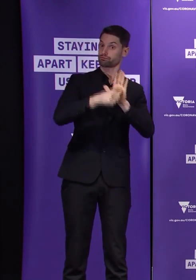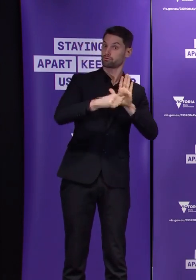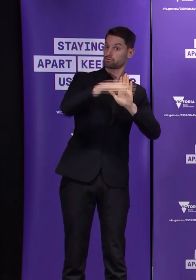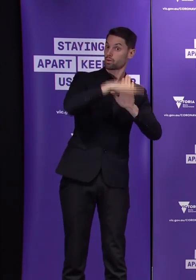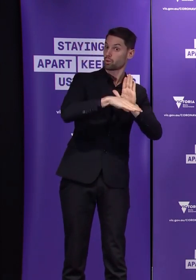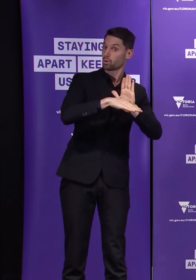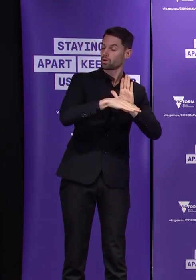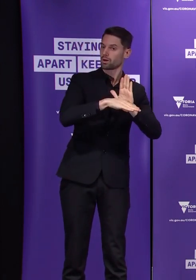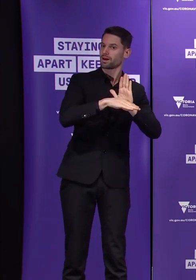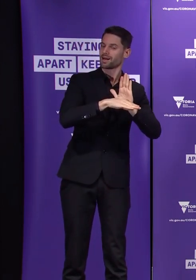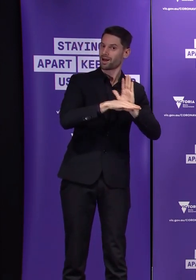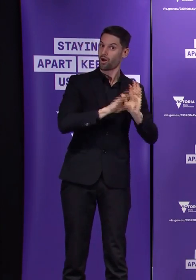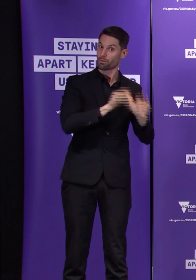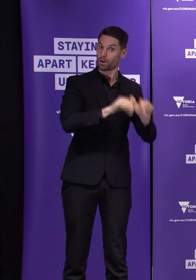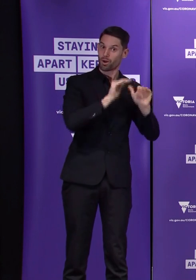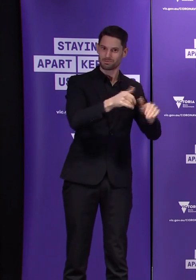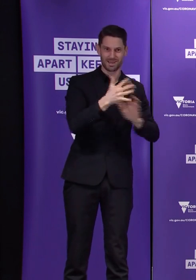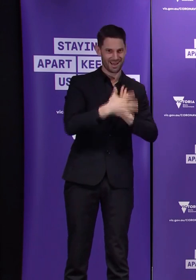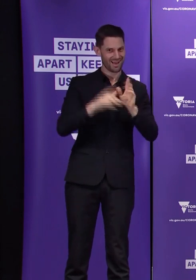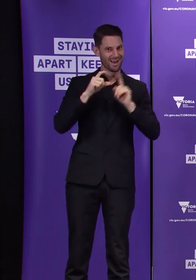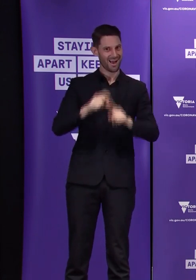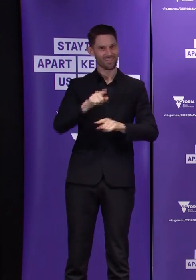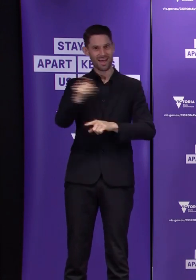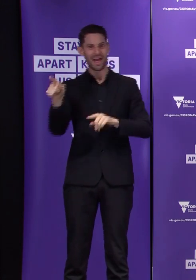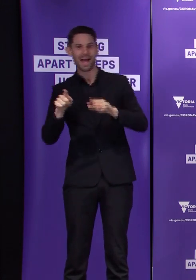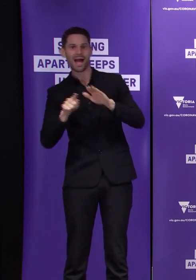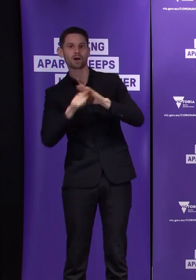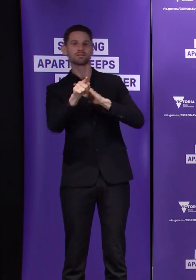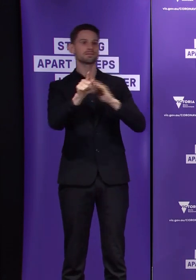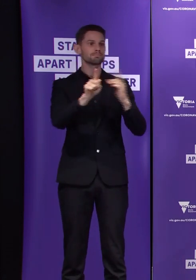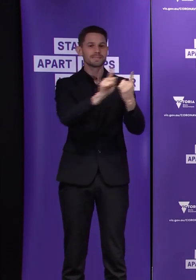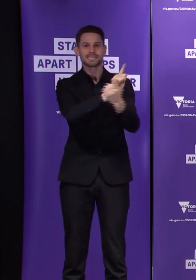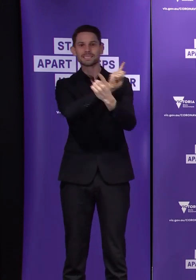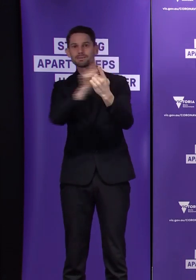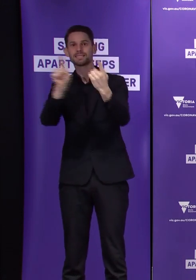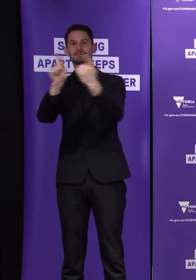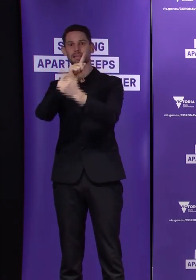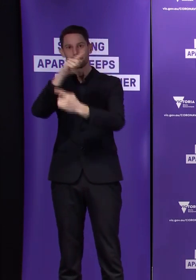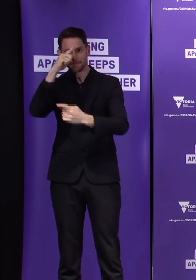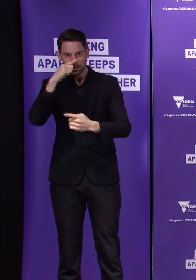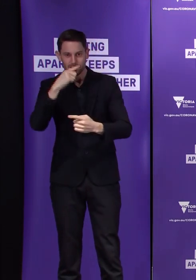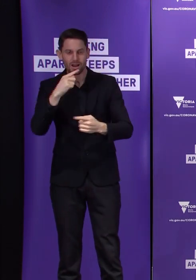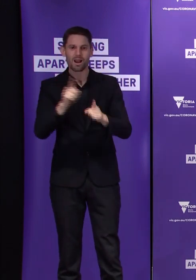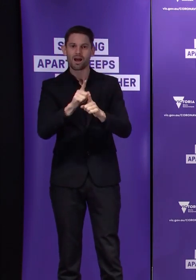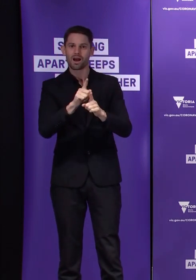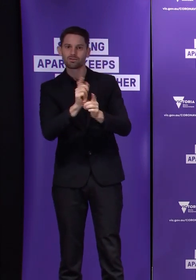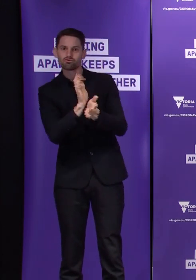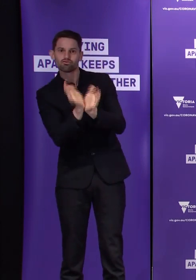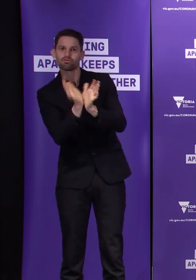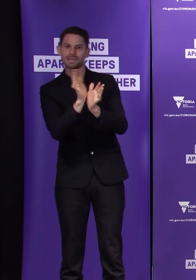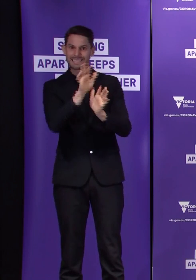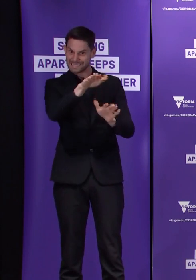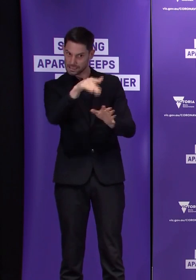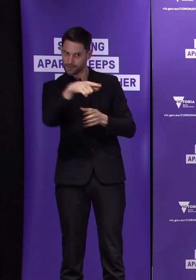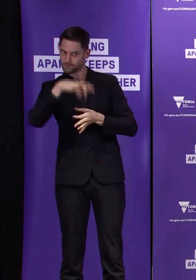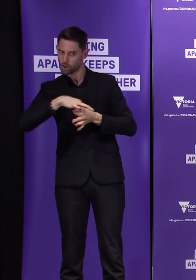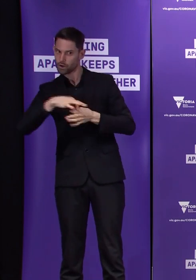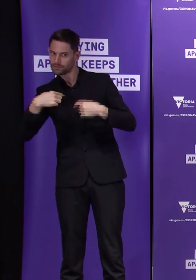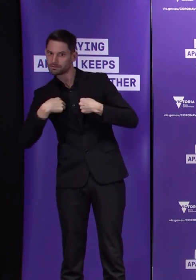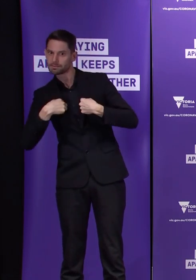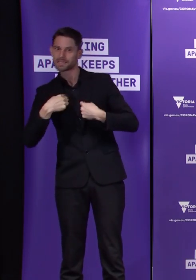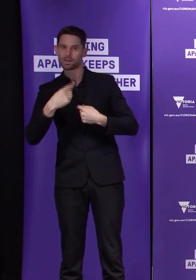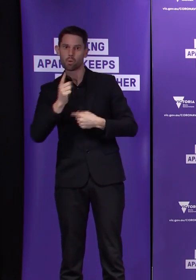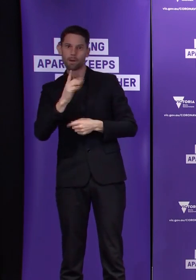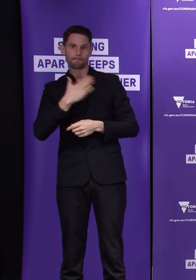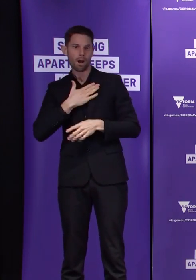wholly unique challenge to getting out and talking to people and mounting your case, whether it be in the centre of